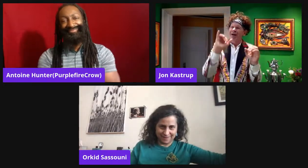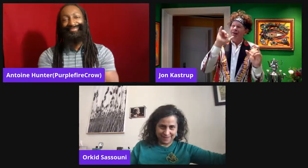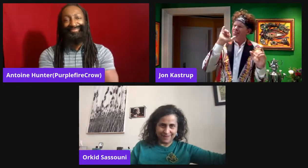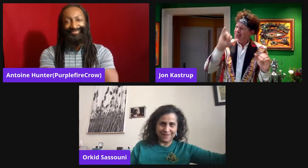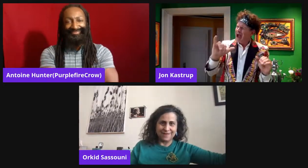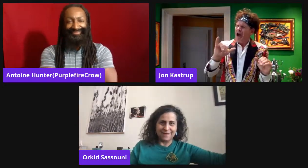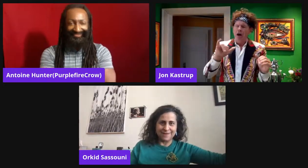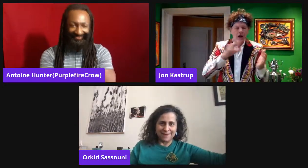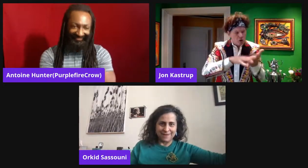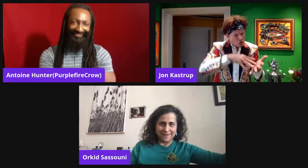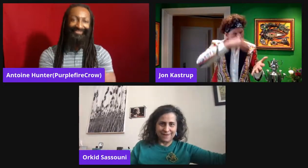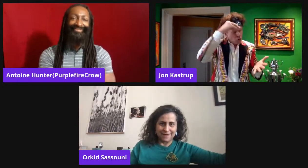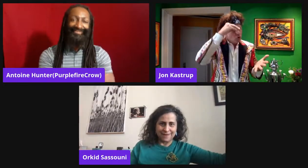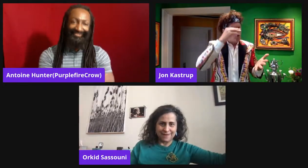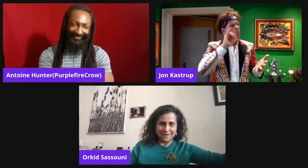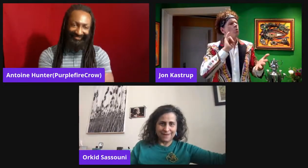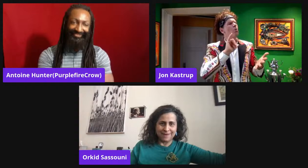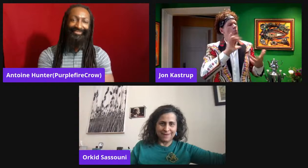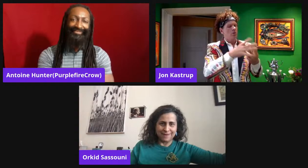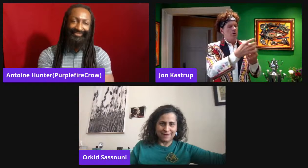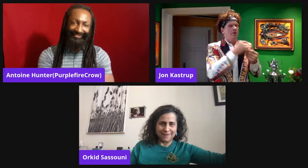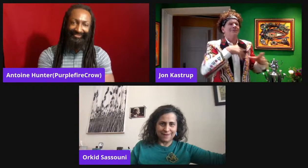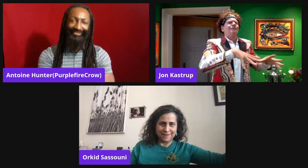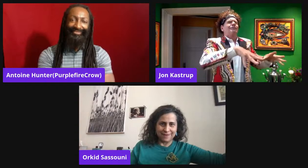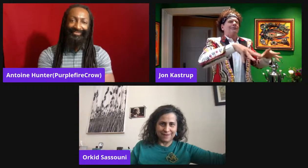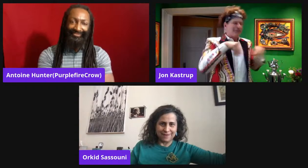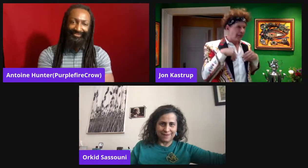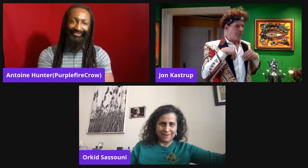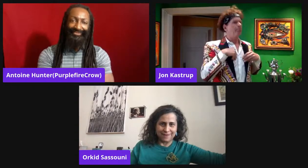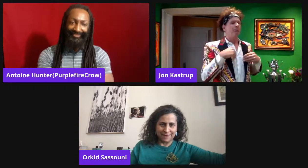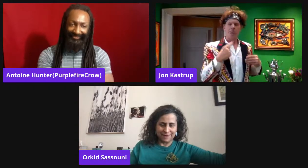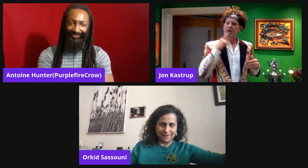But for that, like for that one, he didn't demonstrate his deaf art.